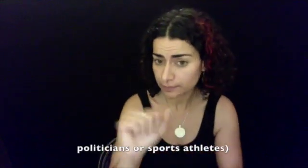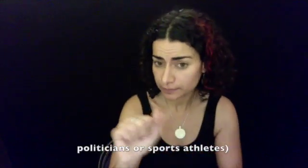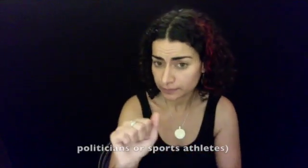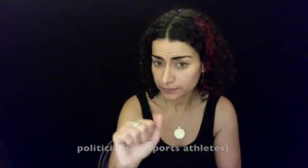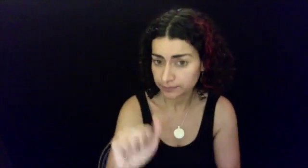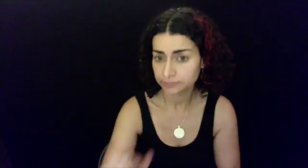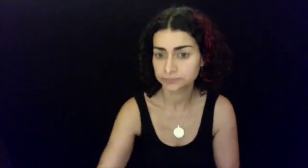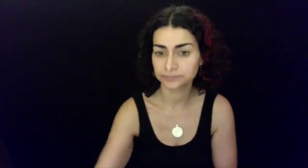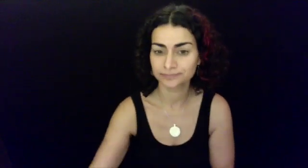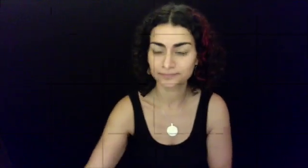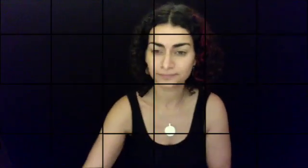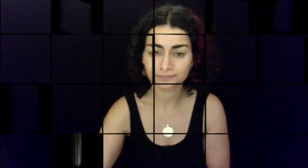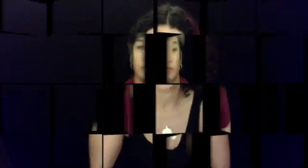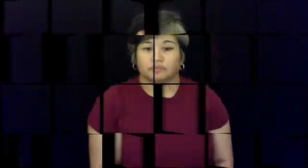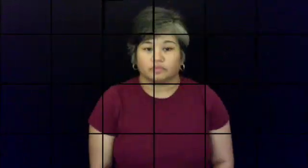politicians, or sports athletes.